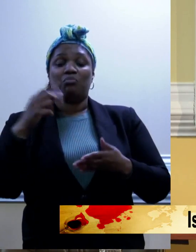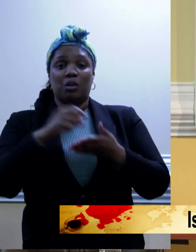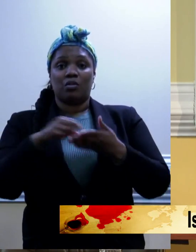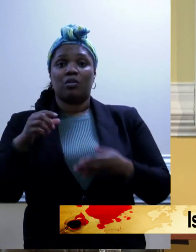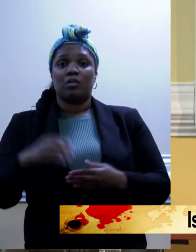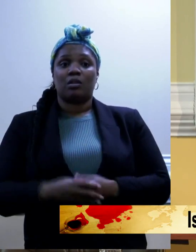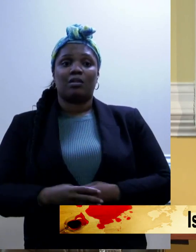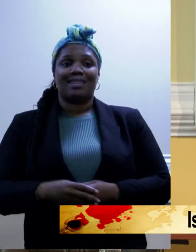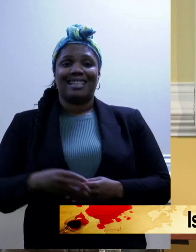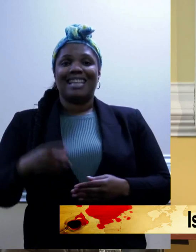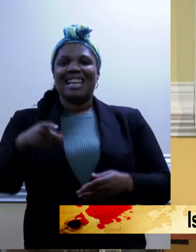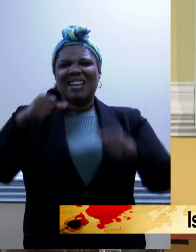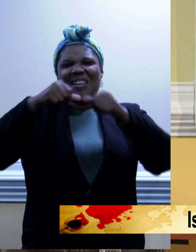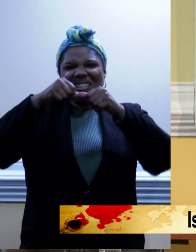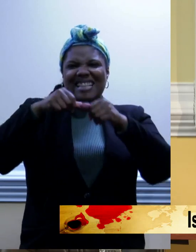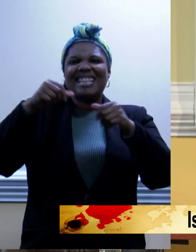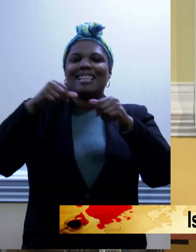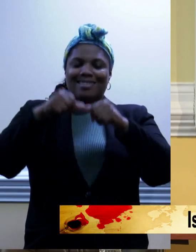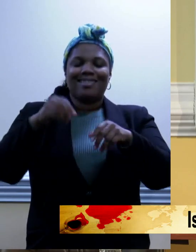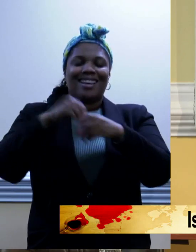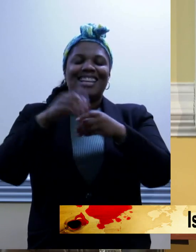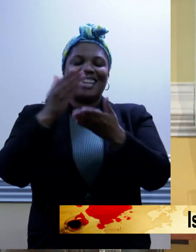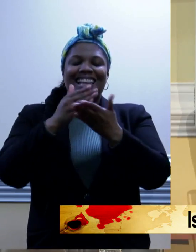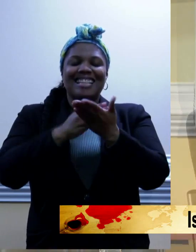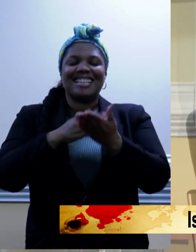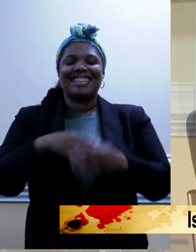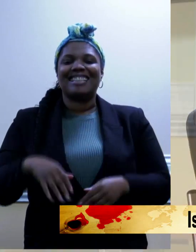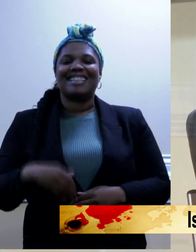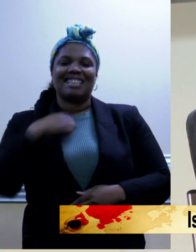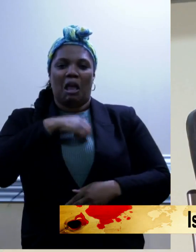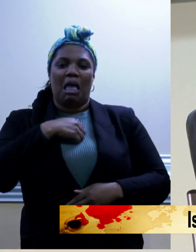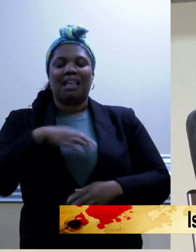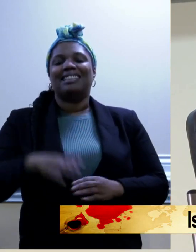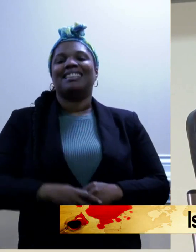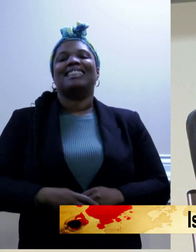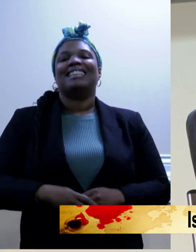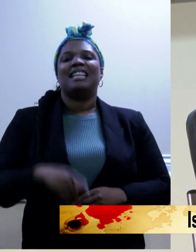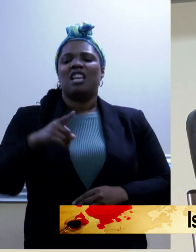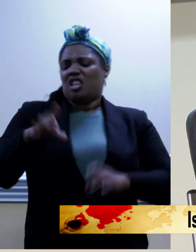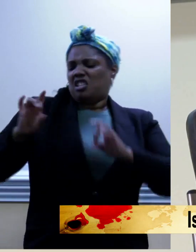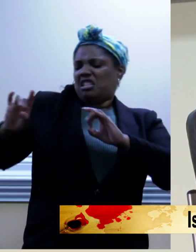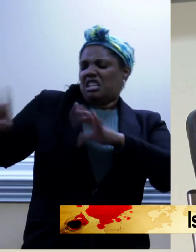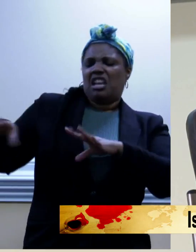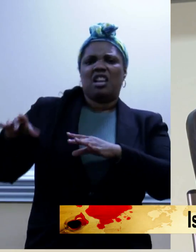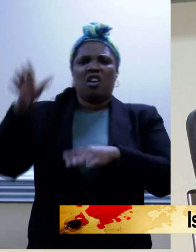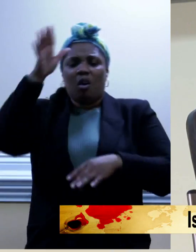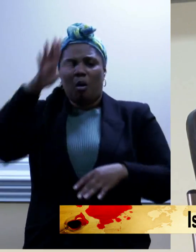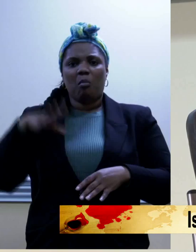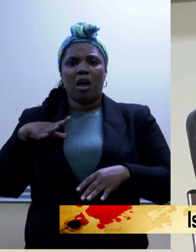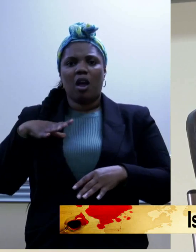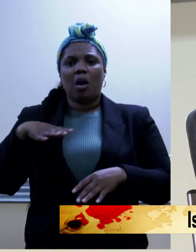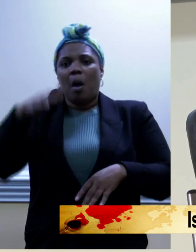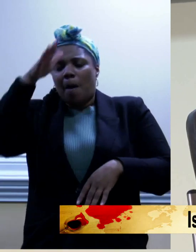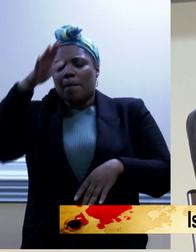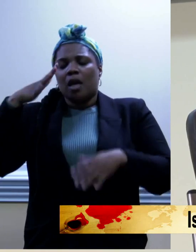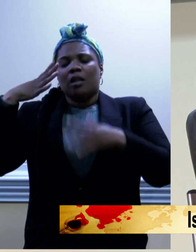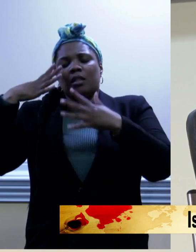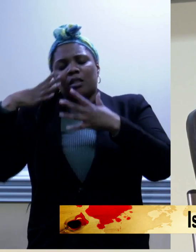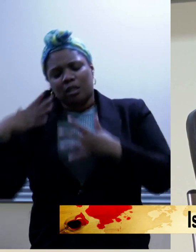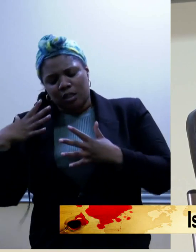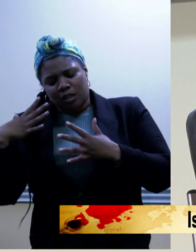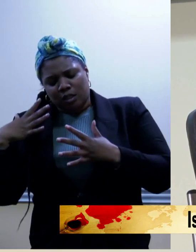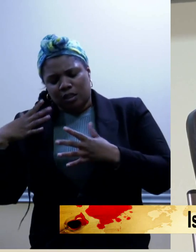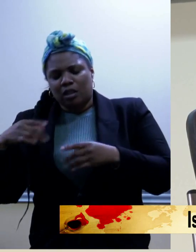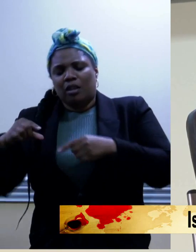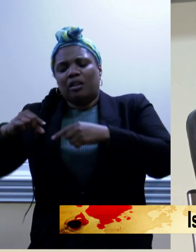verse 3. Go ahead. I'm going to stick to this lesson. Get out of me. Go ahead. He is despised and rejected of men. Uh-huh. A man of sorrows and acquainted